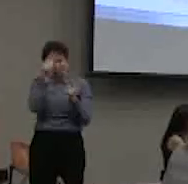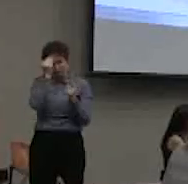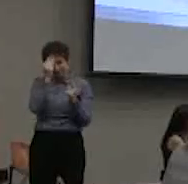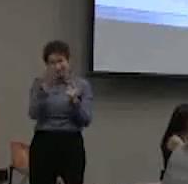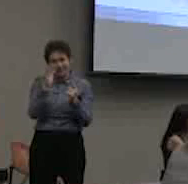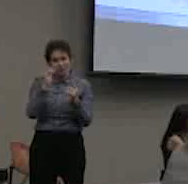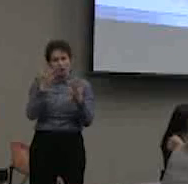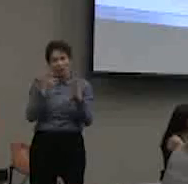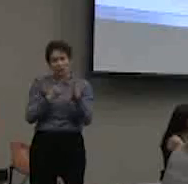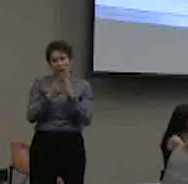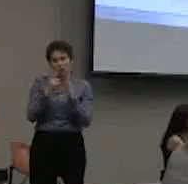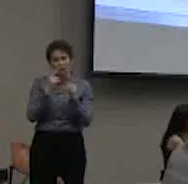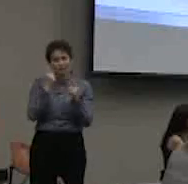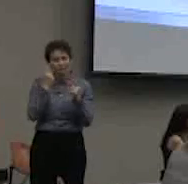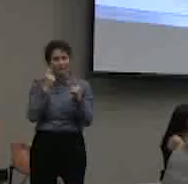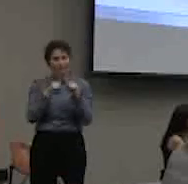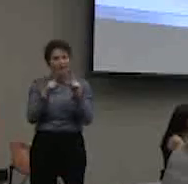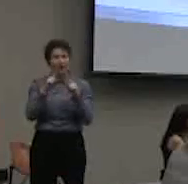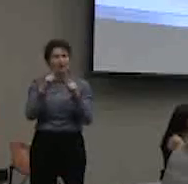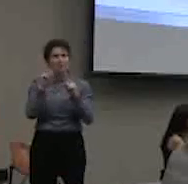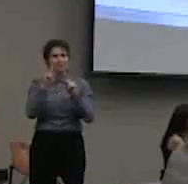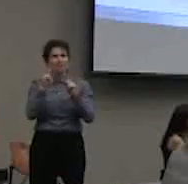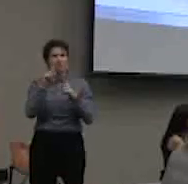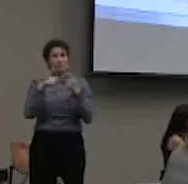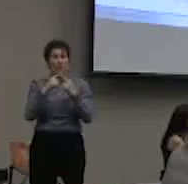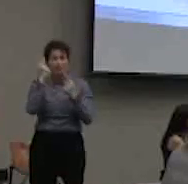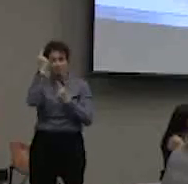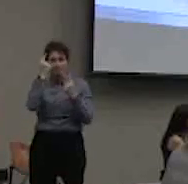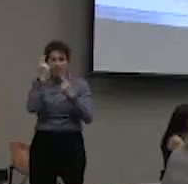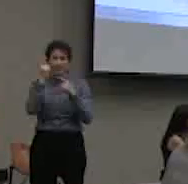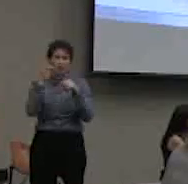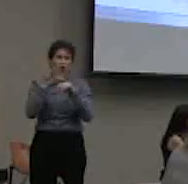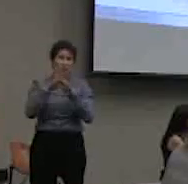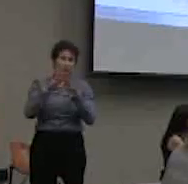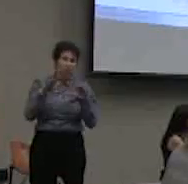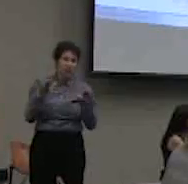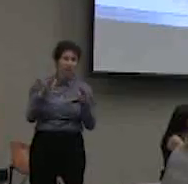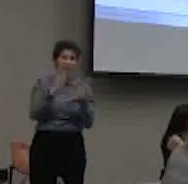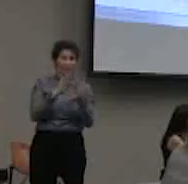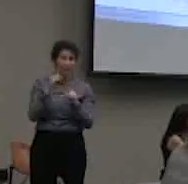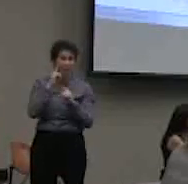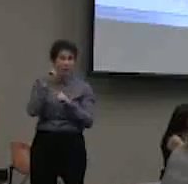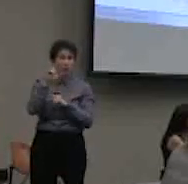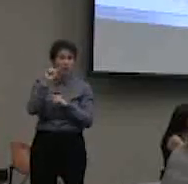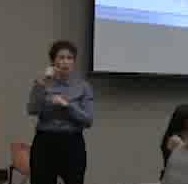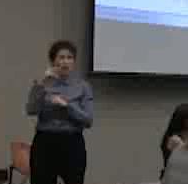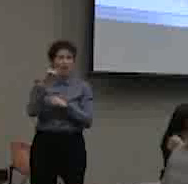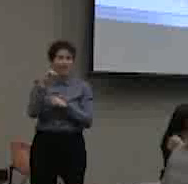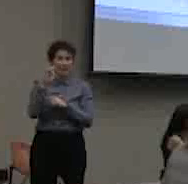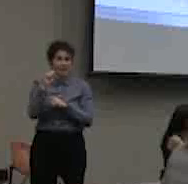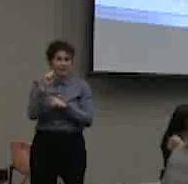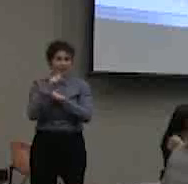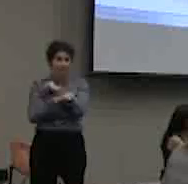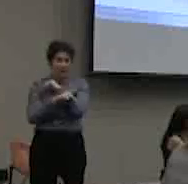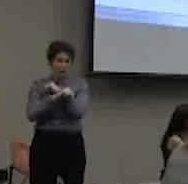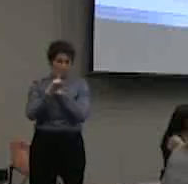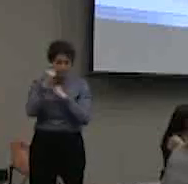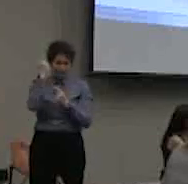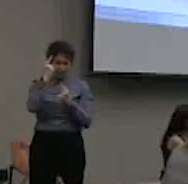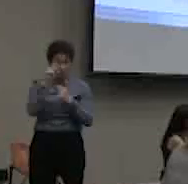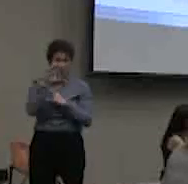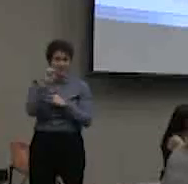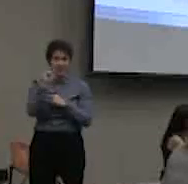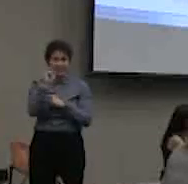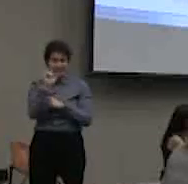already true to a large degree, when people think about the early childhood plan of Rapides Parish, the thing they should be thinking about is Cindy